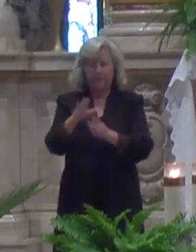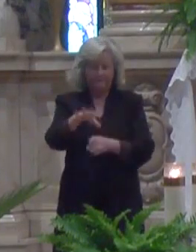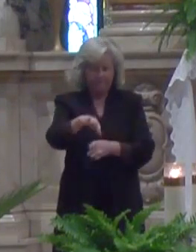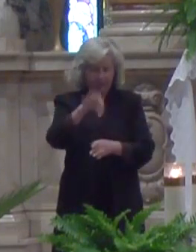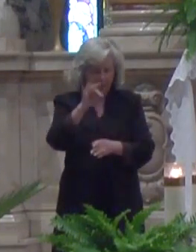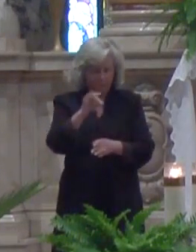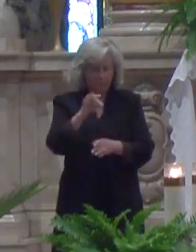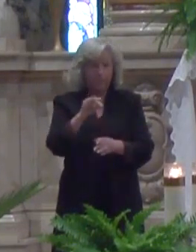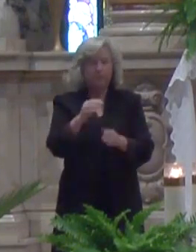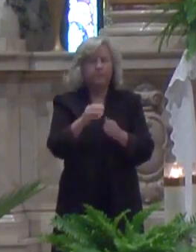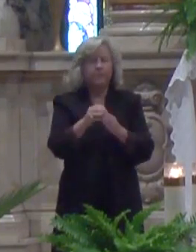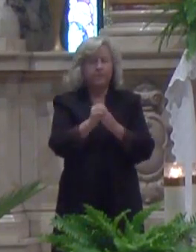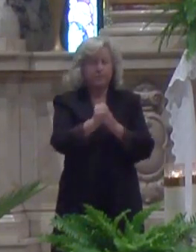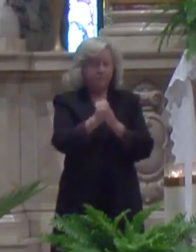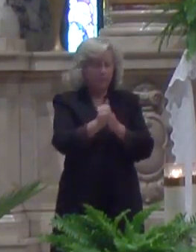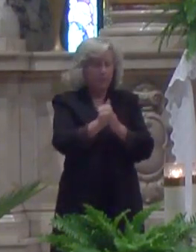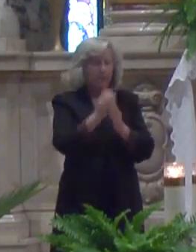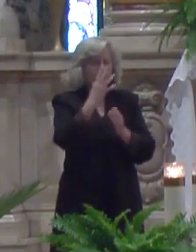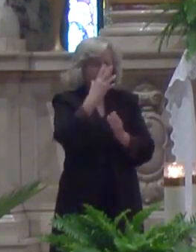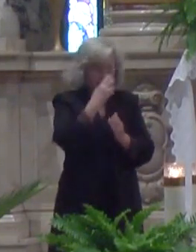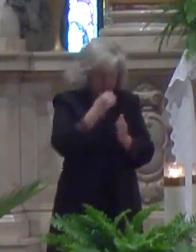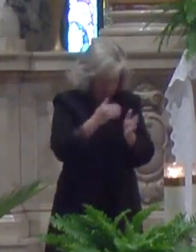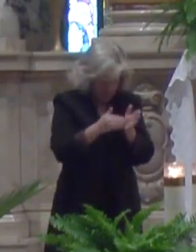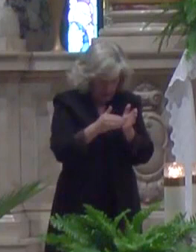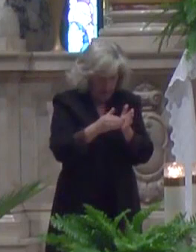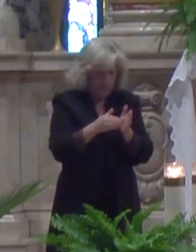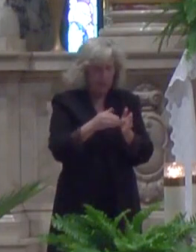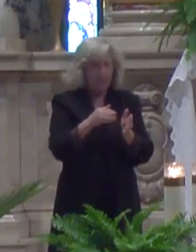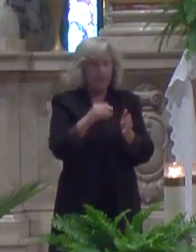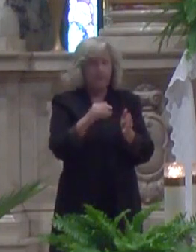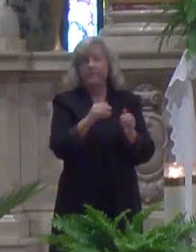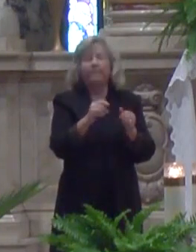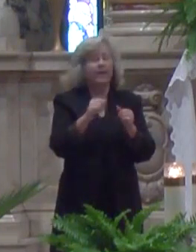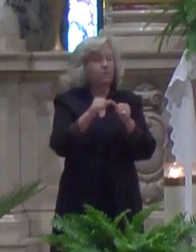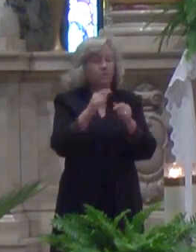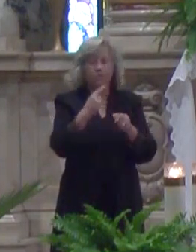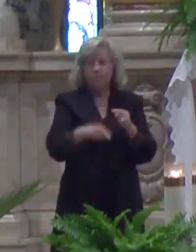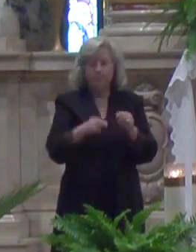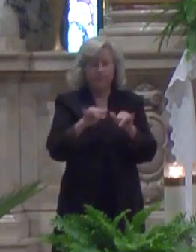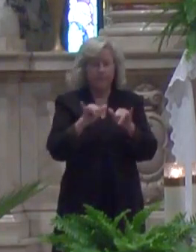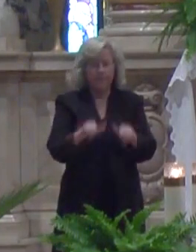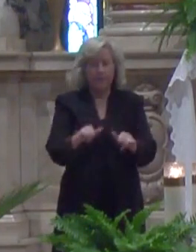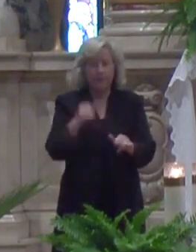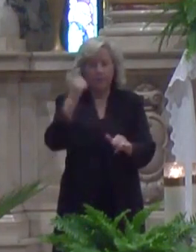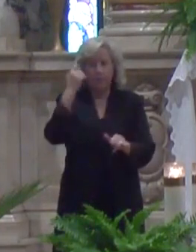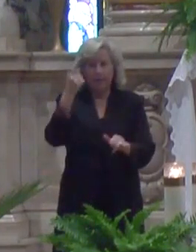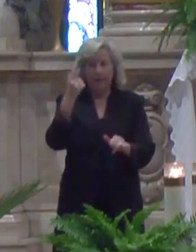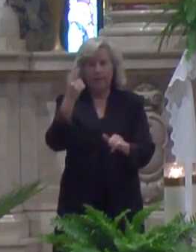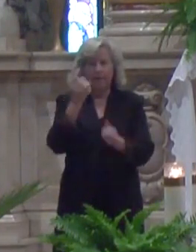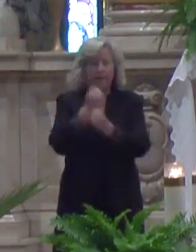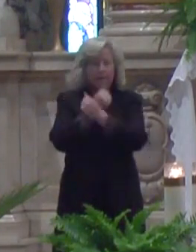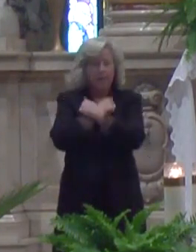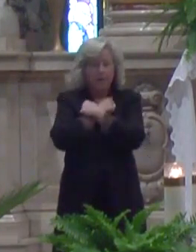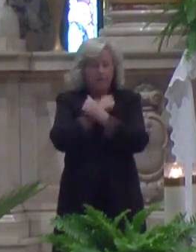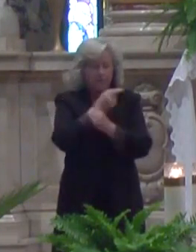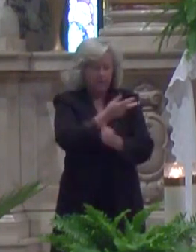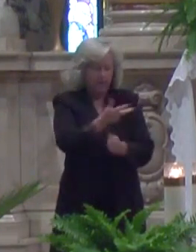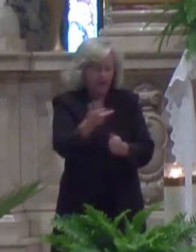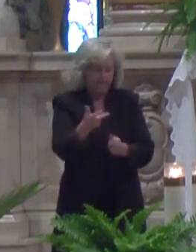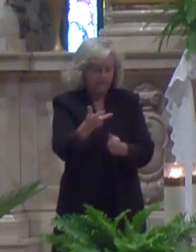for they could not keep their eyes open. He left them and withdrew again and prayed a third time, saying the same